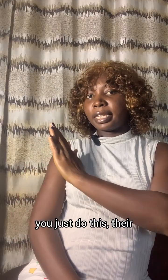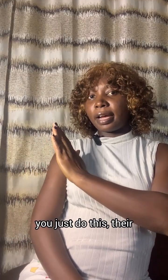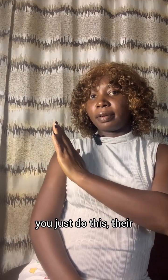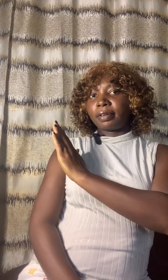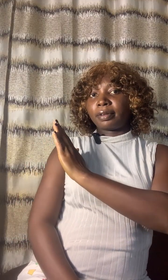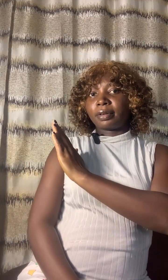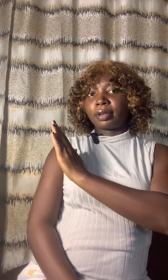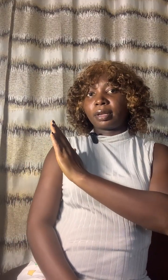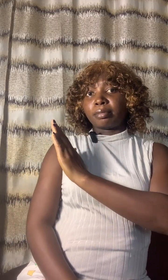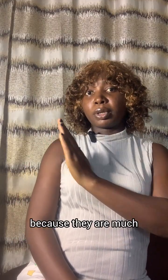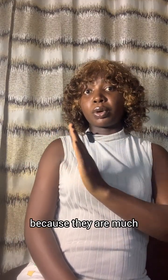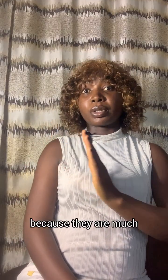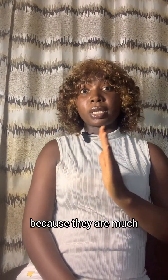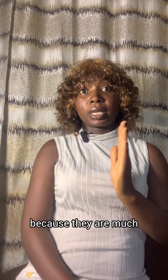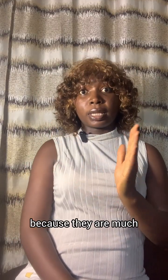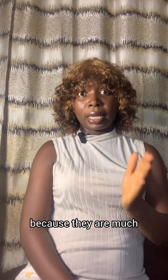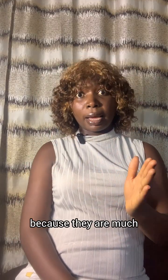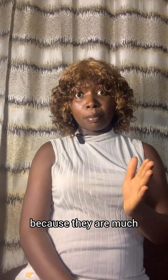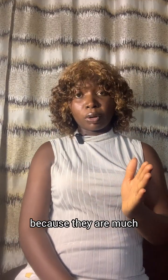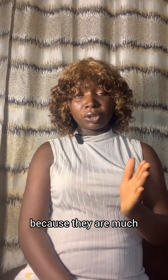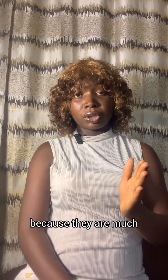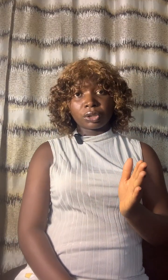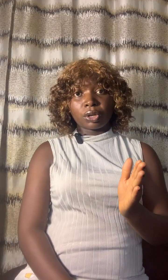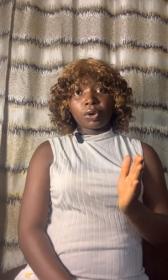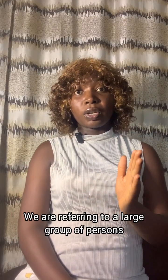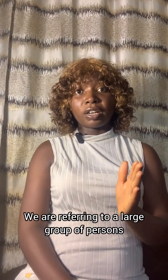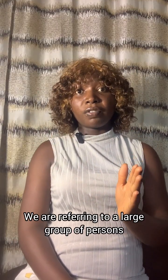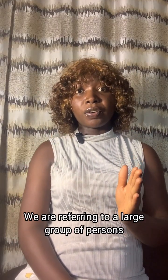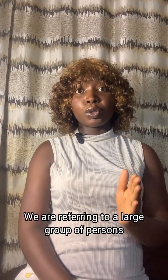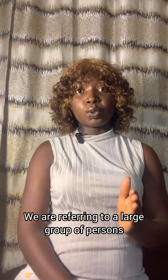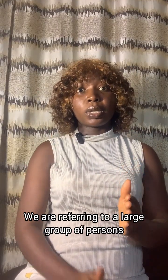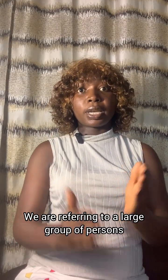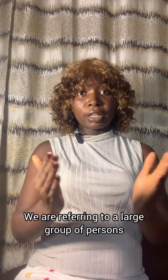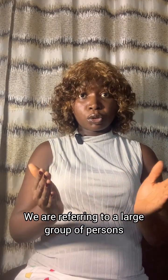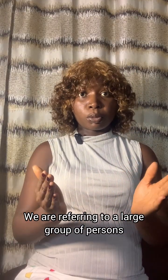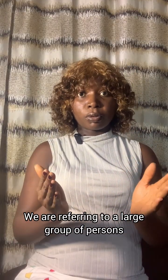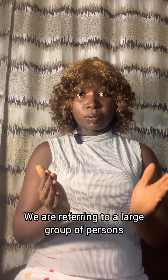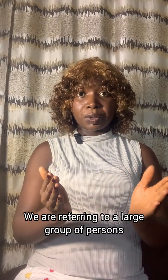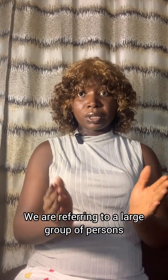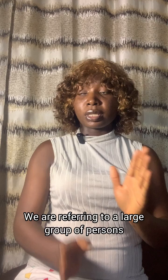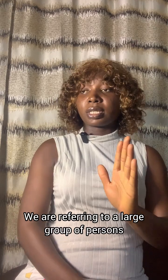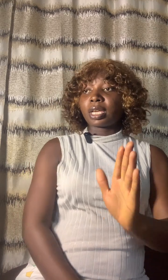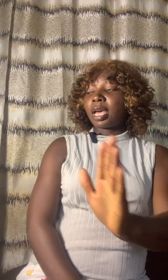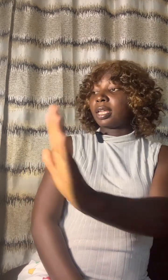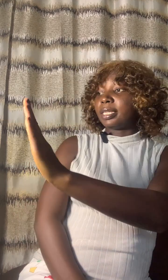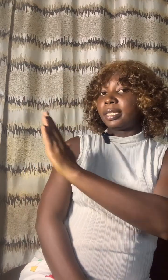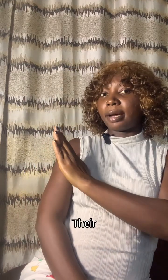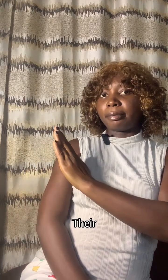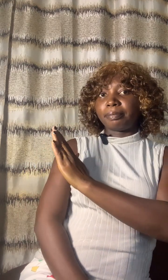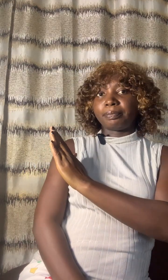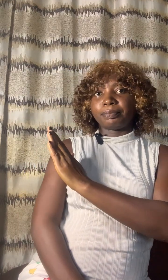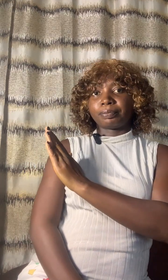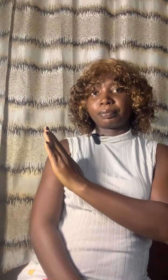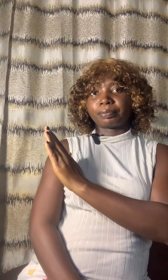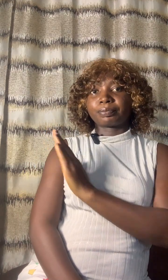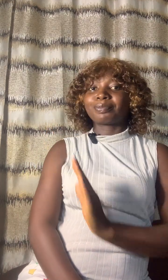dear, because they are much, or you are referring to a large group of persons. Dear.